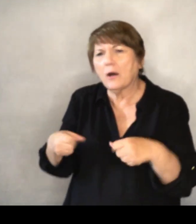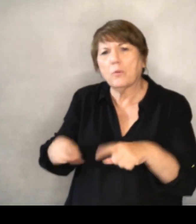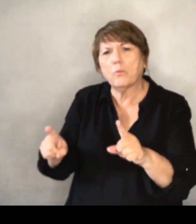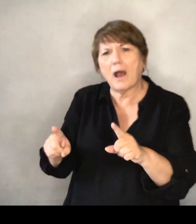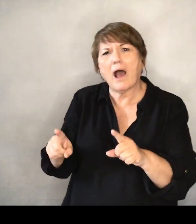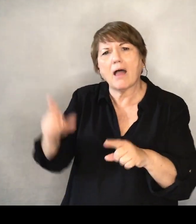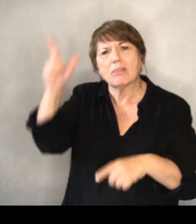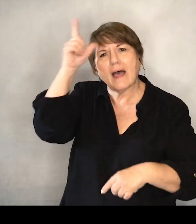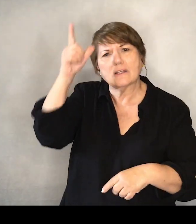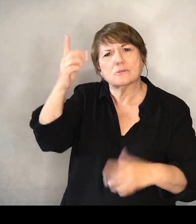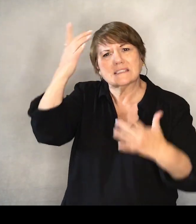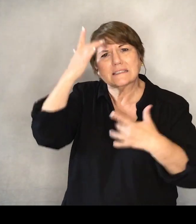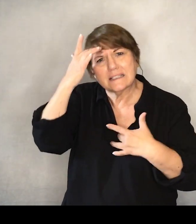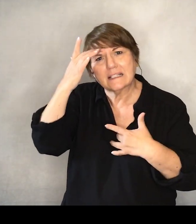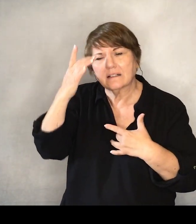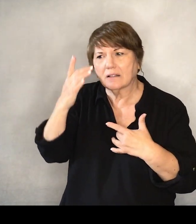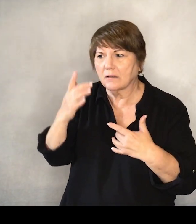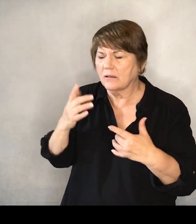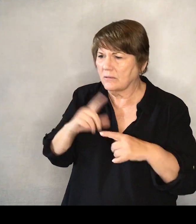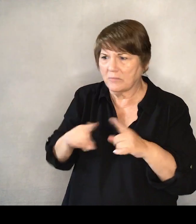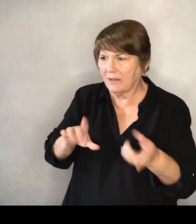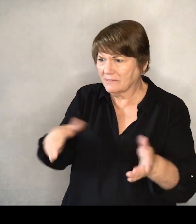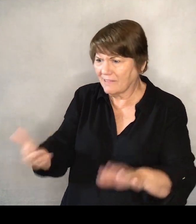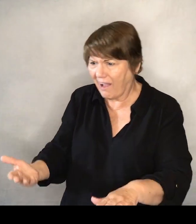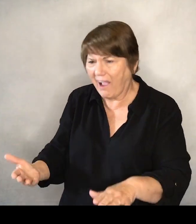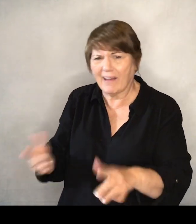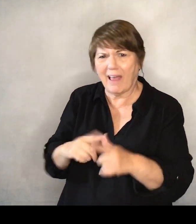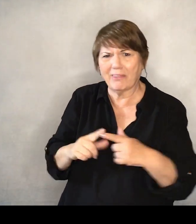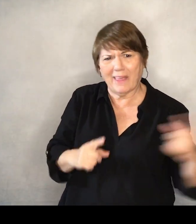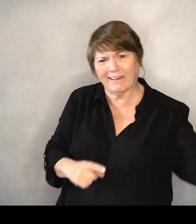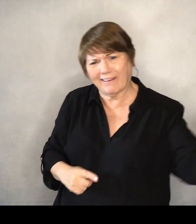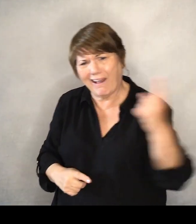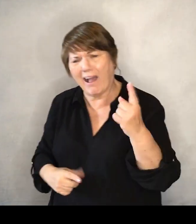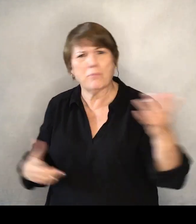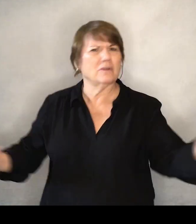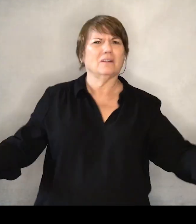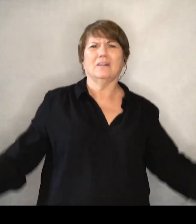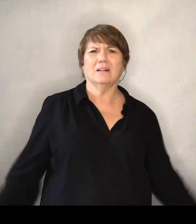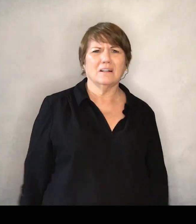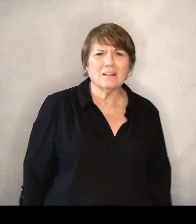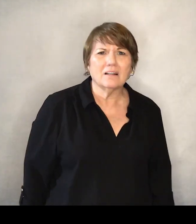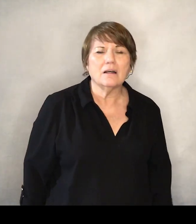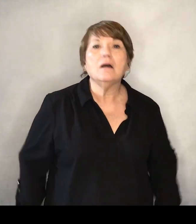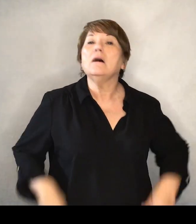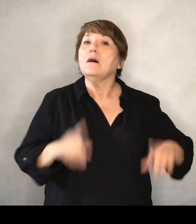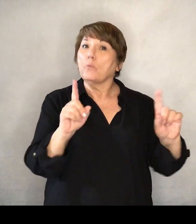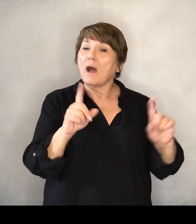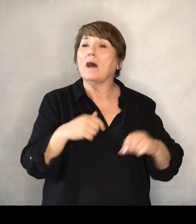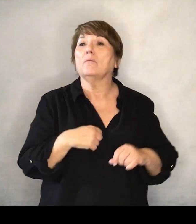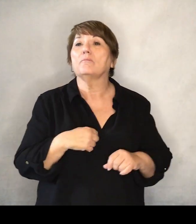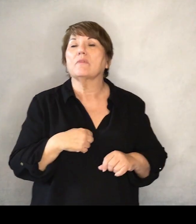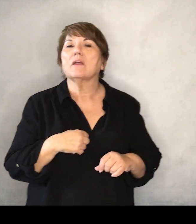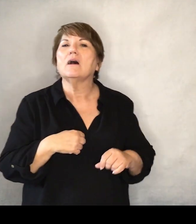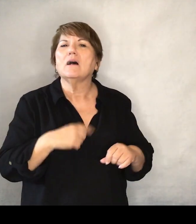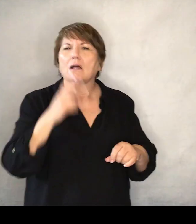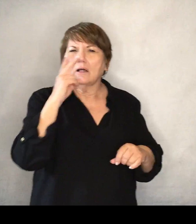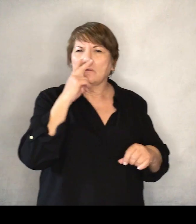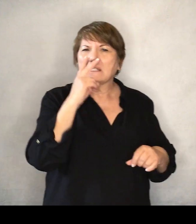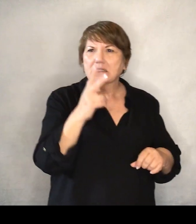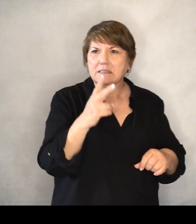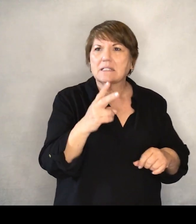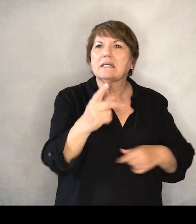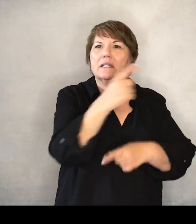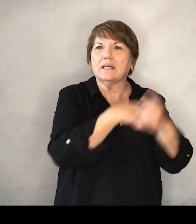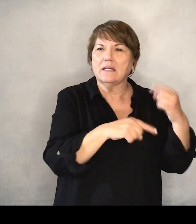waiting until he was dead? Well, for the answer to that, I think we have to look at the first bookend, and that's a